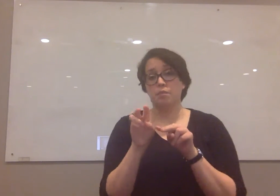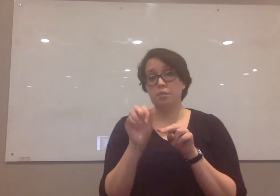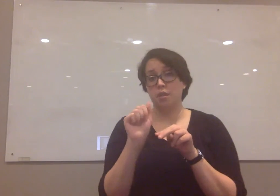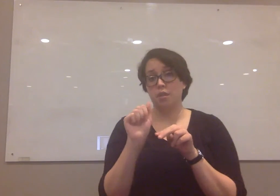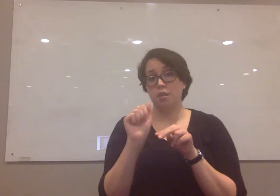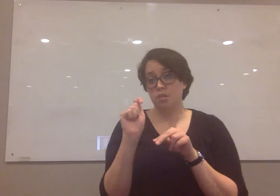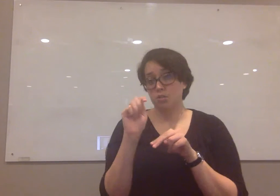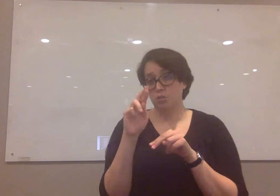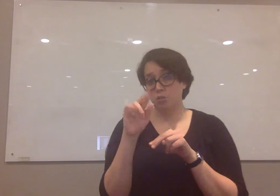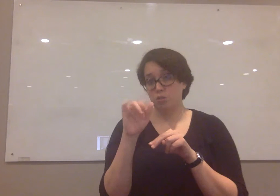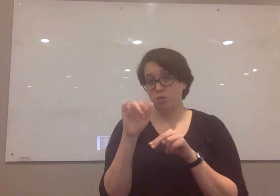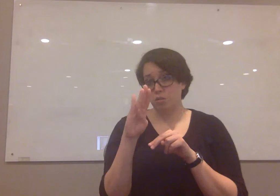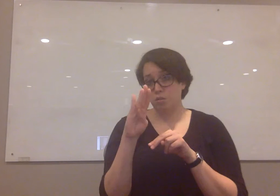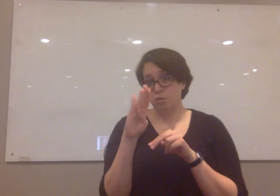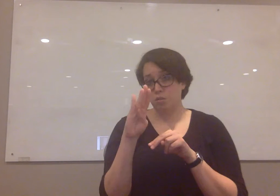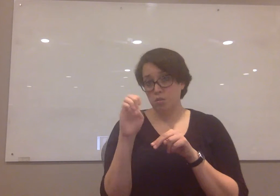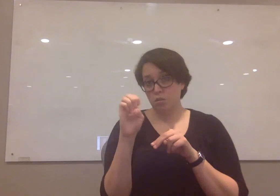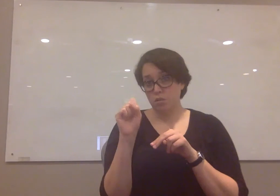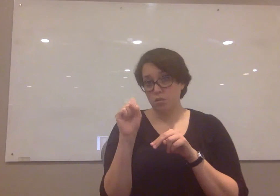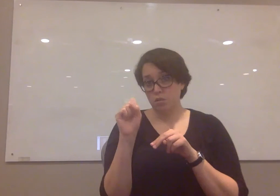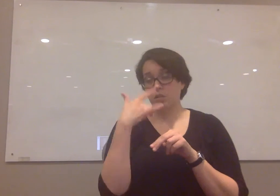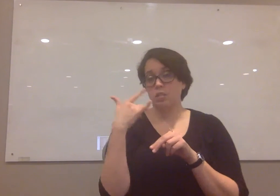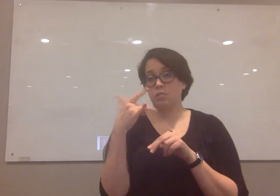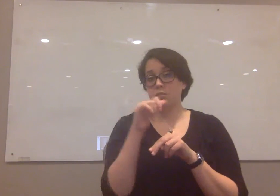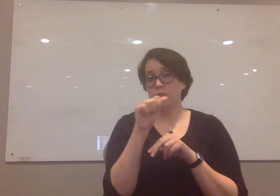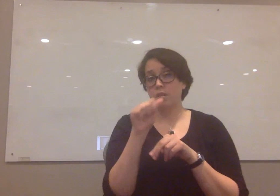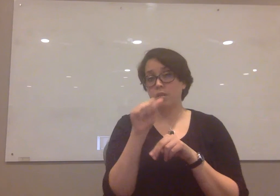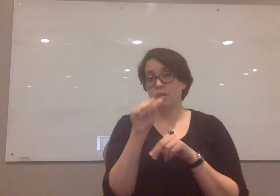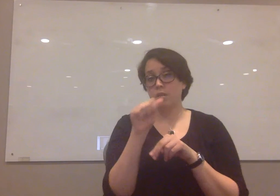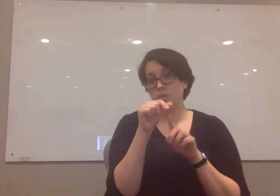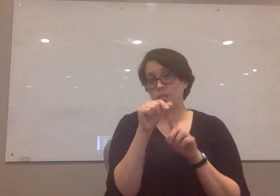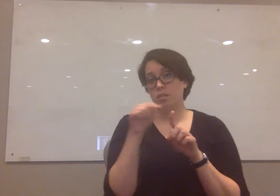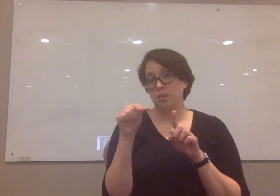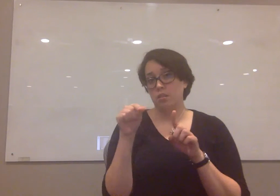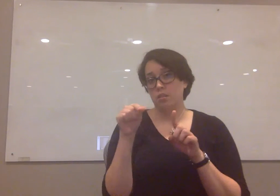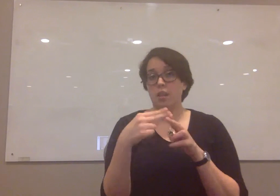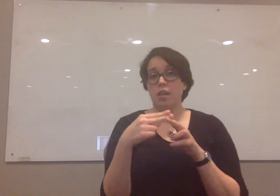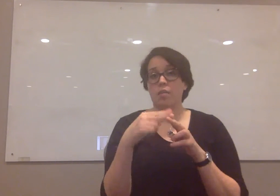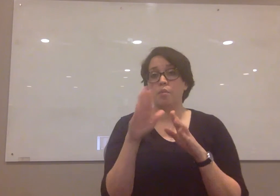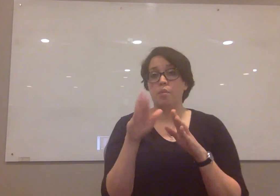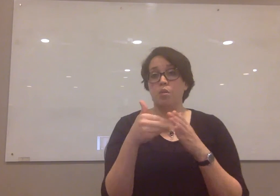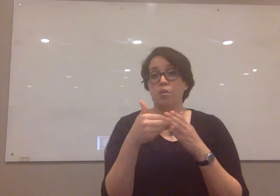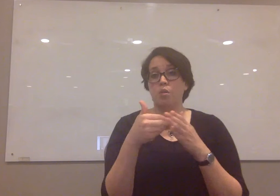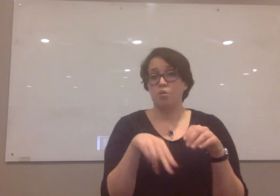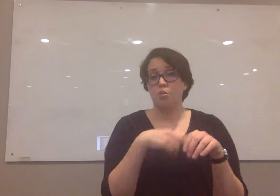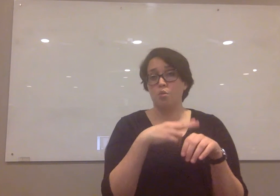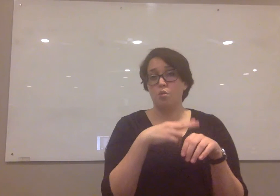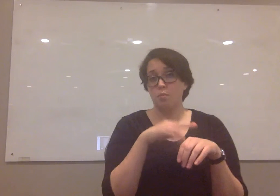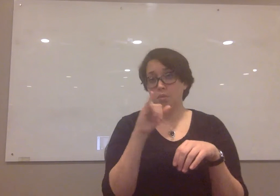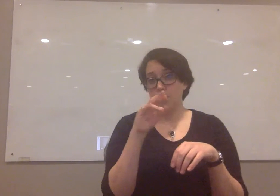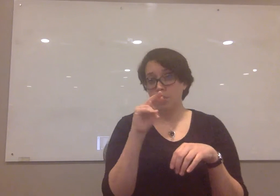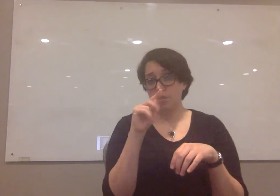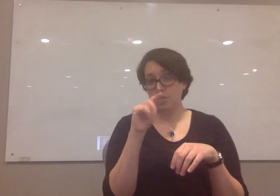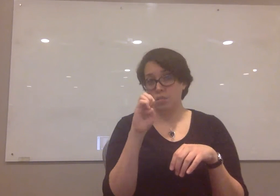find because it's just an @ sign and then a name, has all of like the normal IntelliJ features. So you